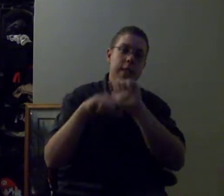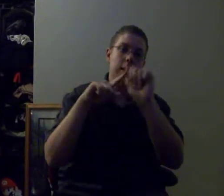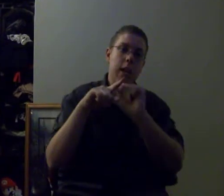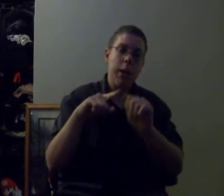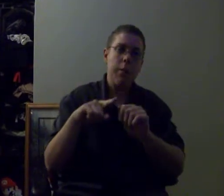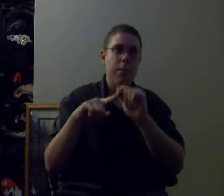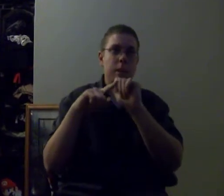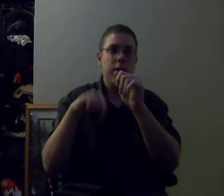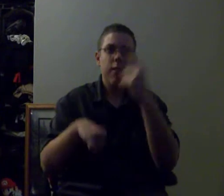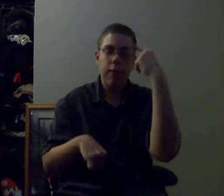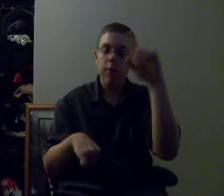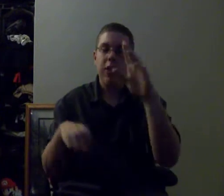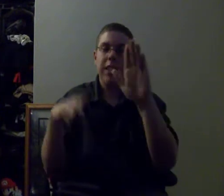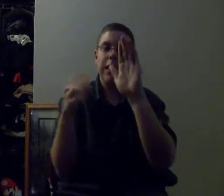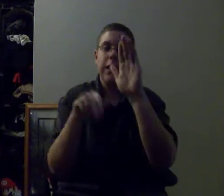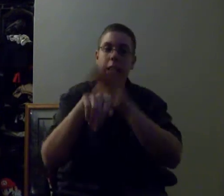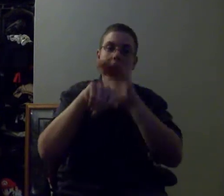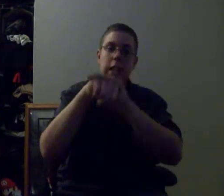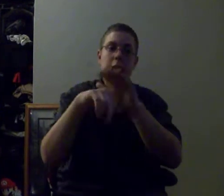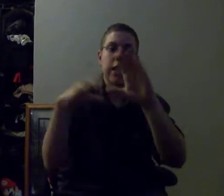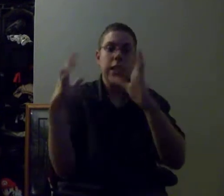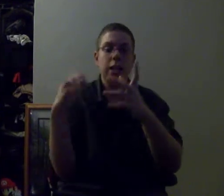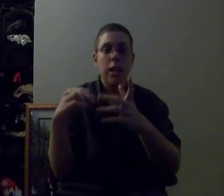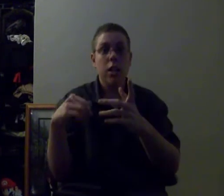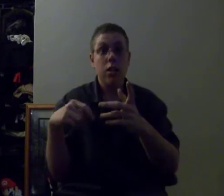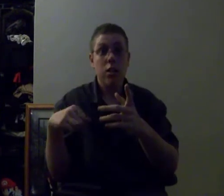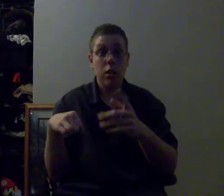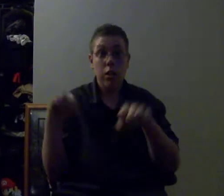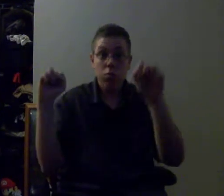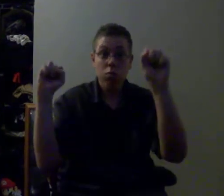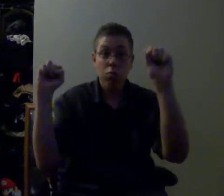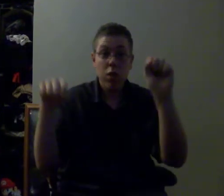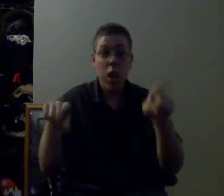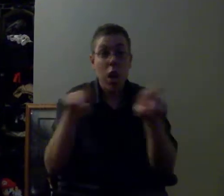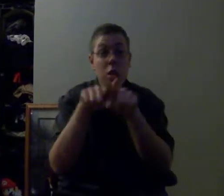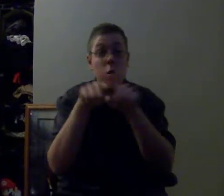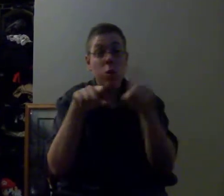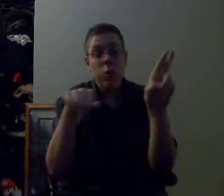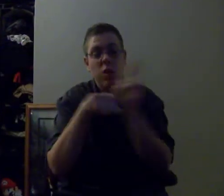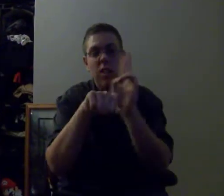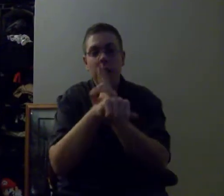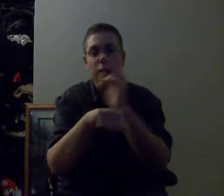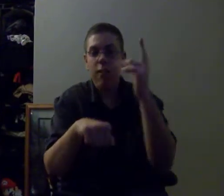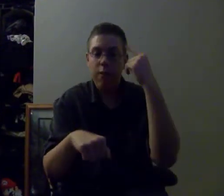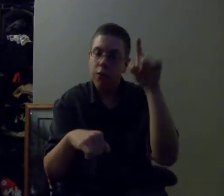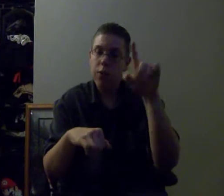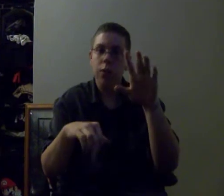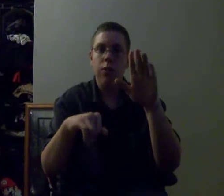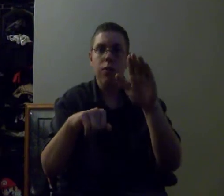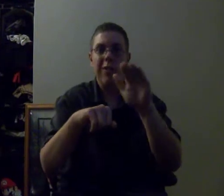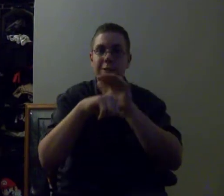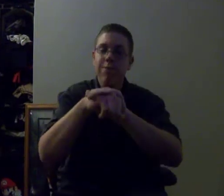psychology, sociology, biology, physics, any of the courses on the college level, and you could even try this with high